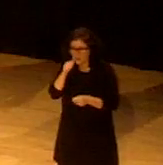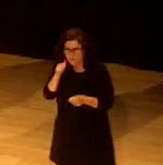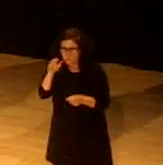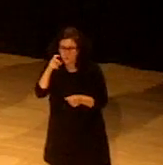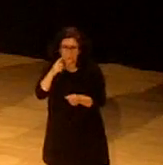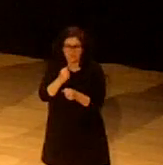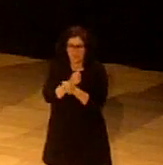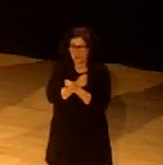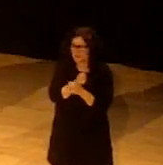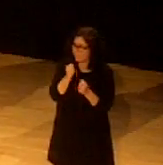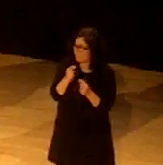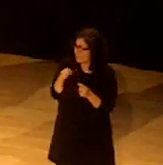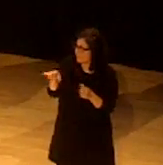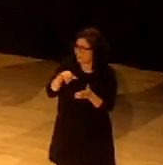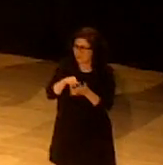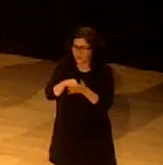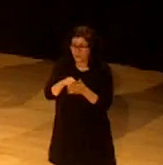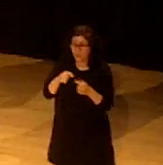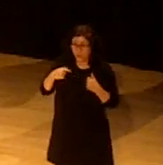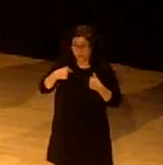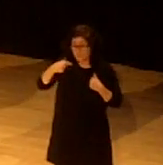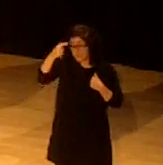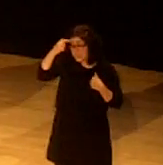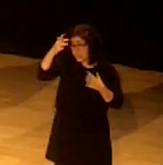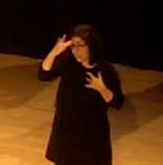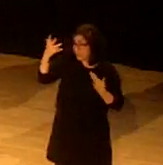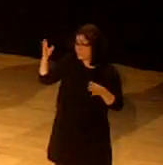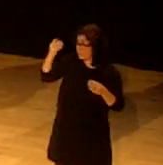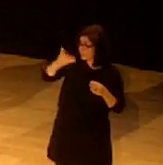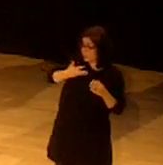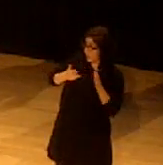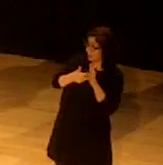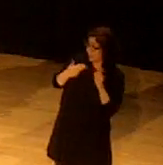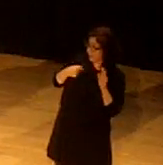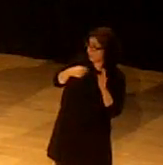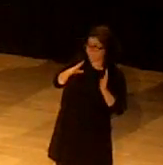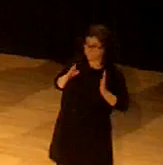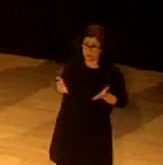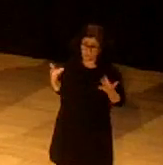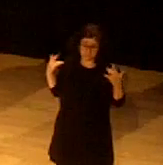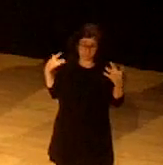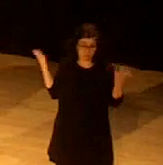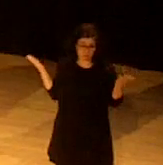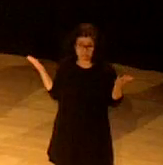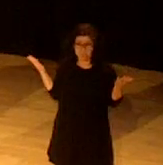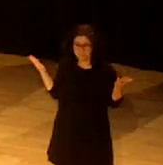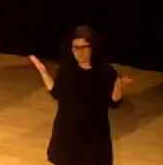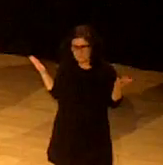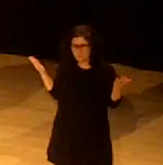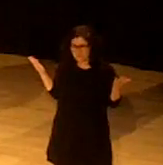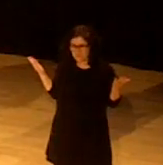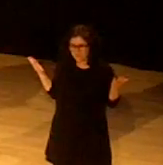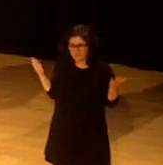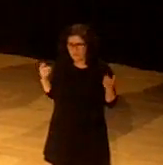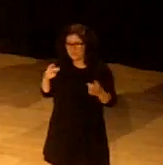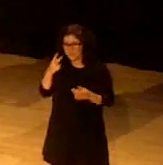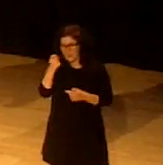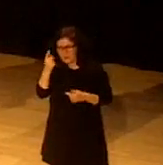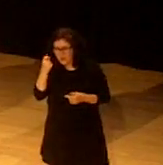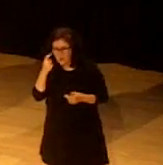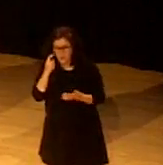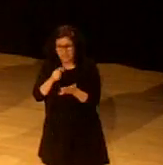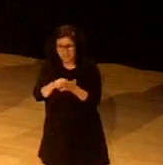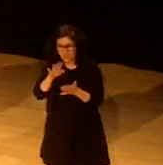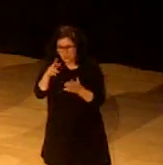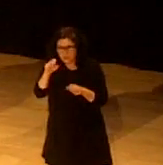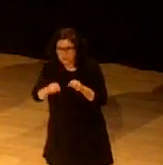that the world is bigger than you, recognizing that the world is bigger than your fear, your doubts, your disability, whatever the hell that word means, recognizing that